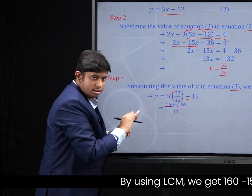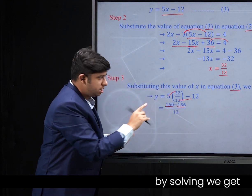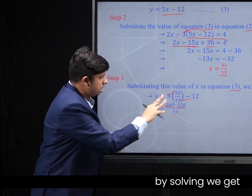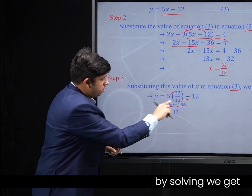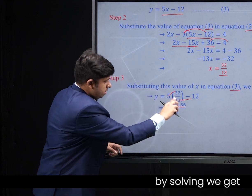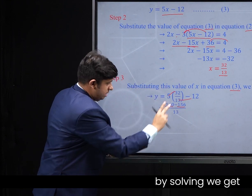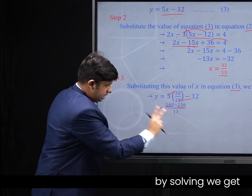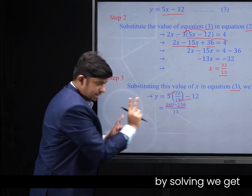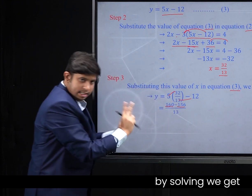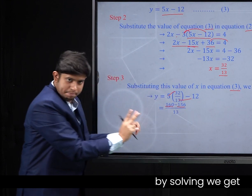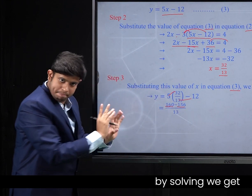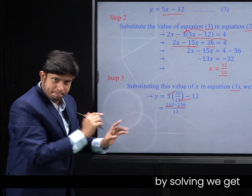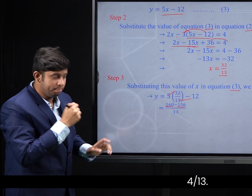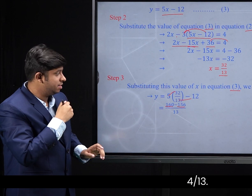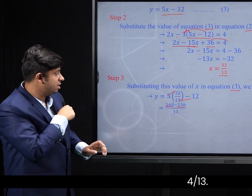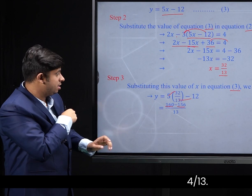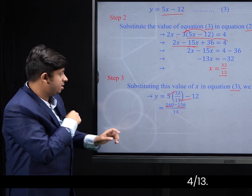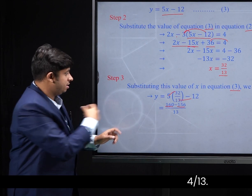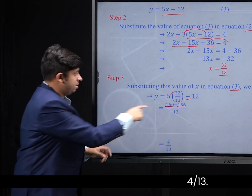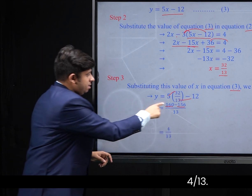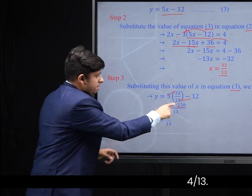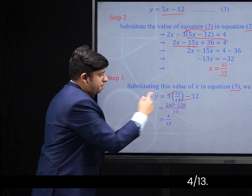By solving, we get 4 by 13.